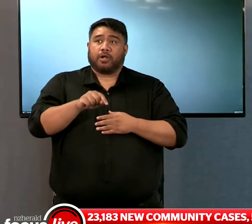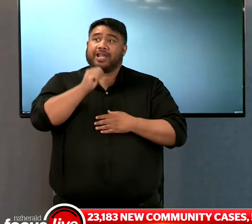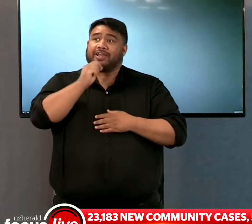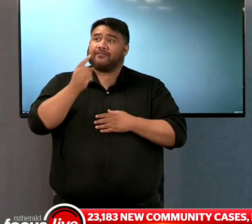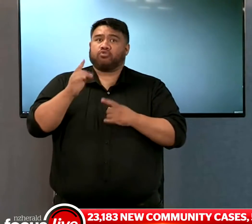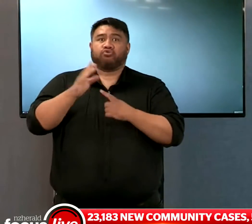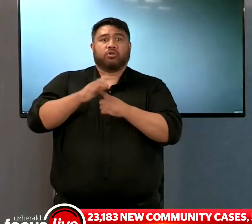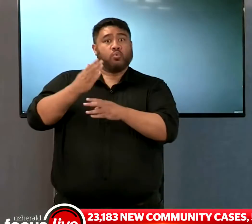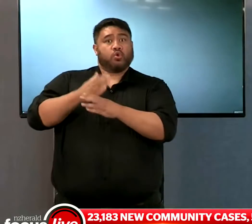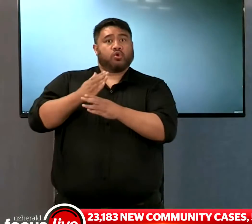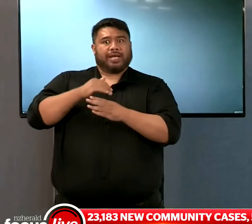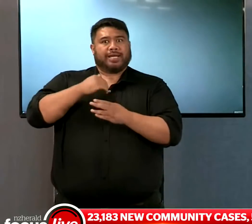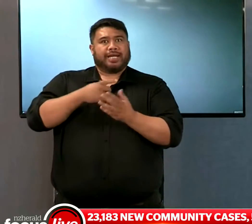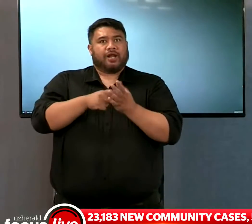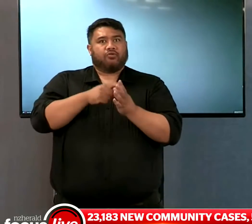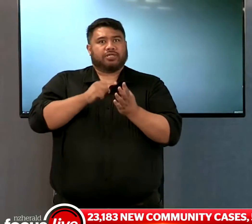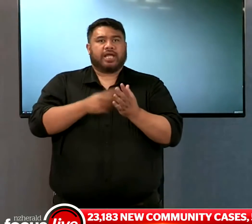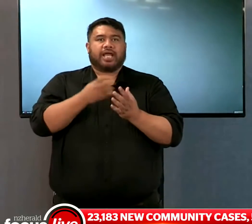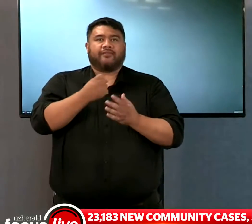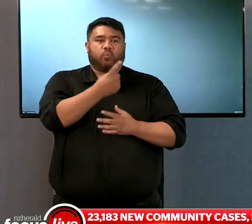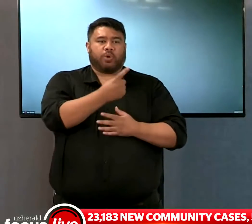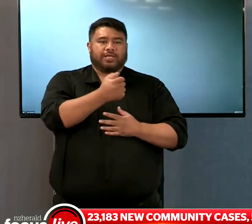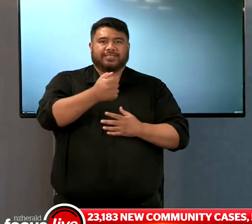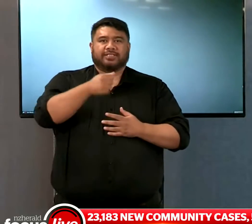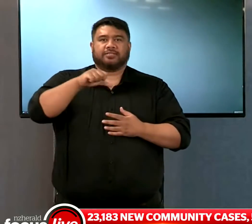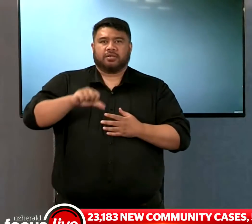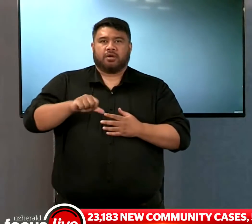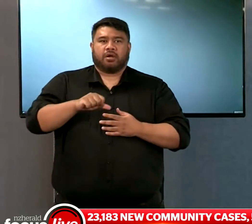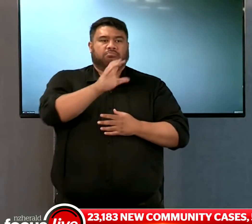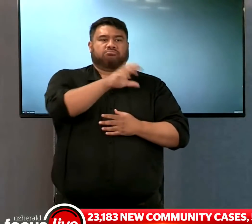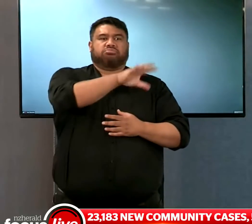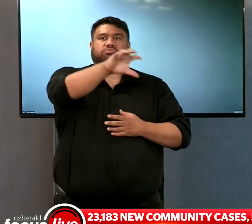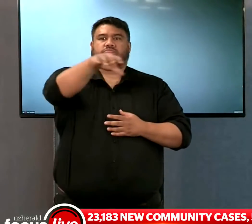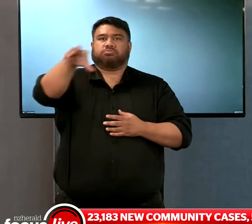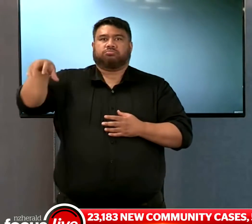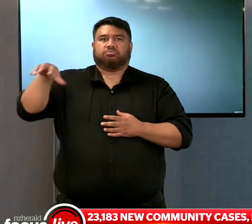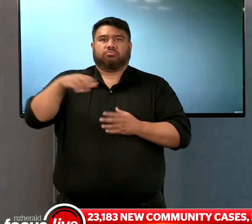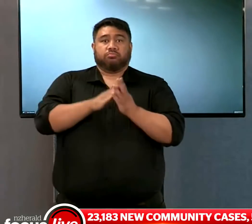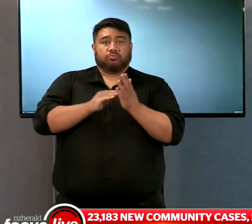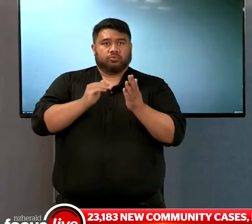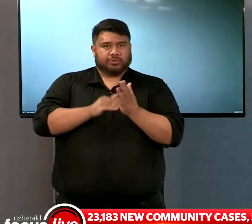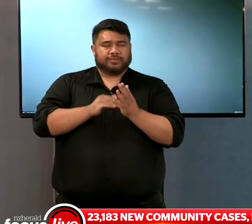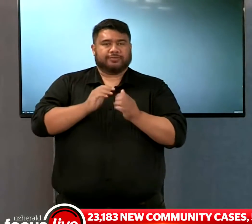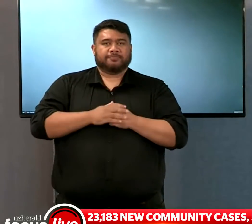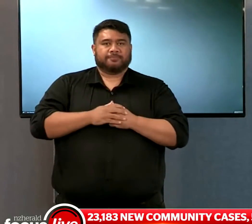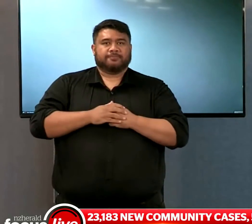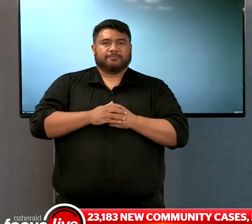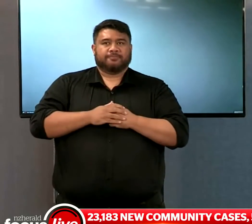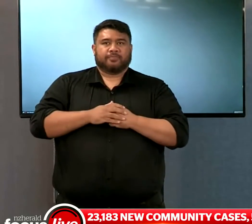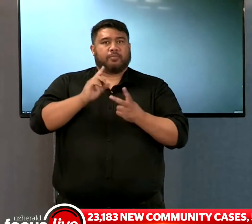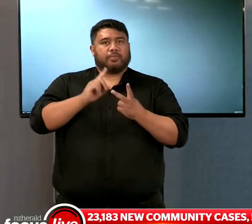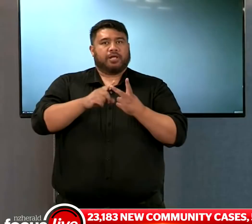pick up rapid antigen tests. So 169 of those across the country, over 100